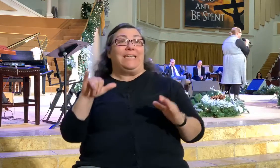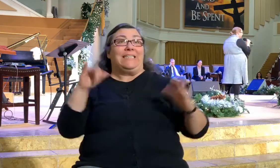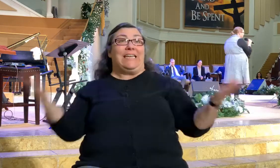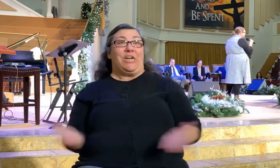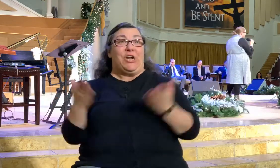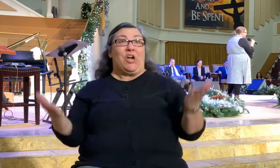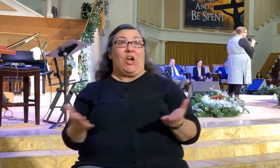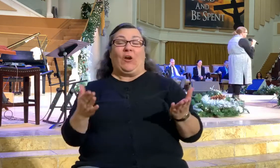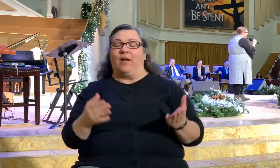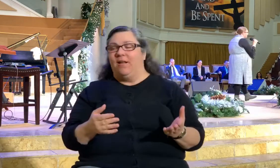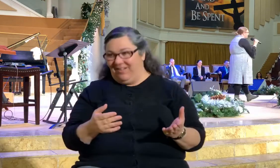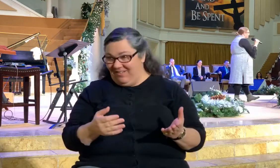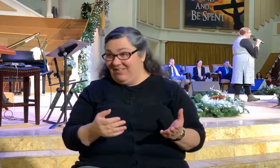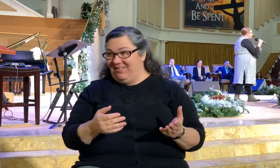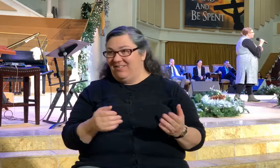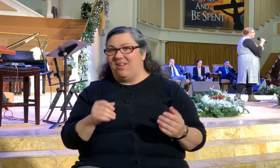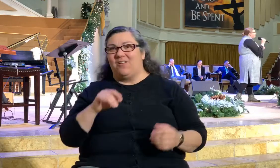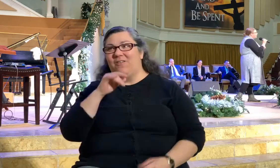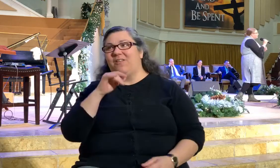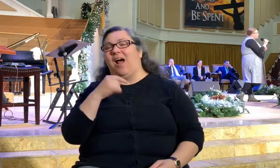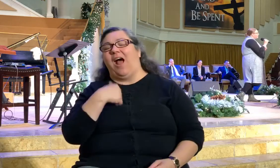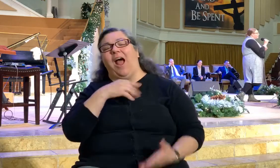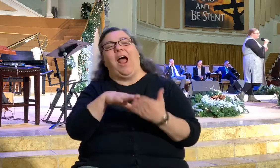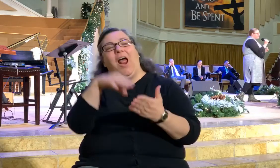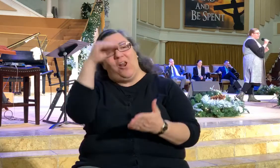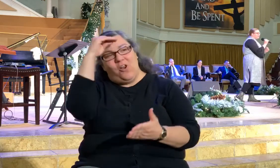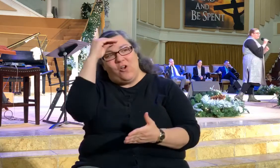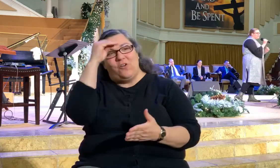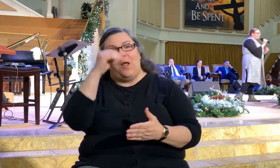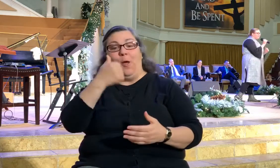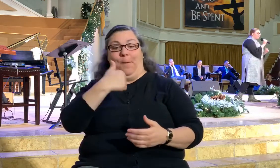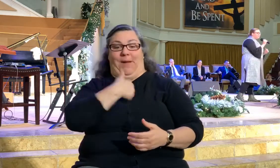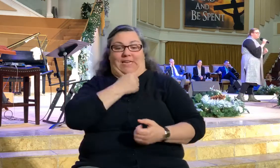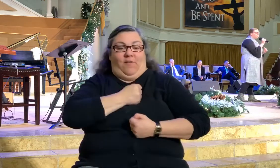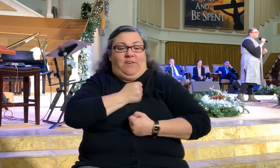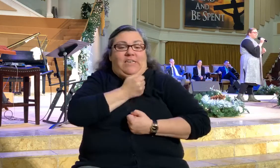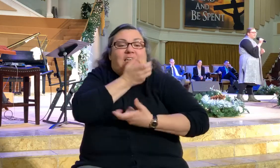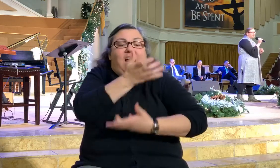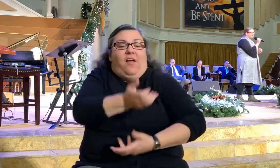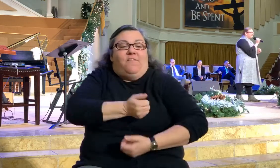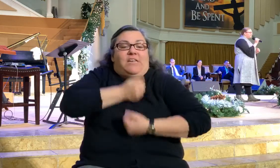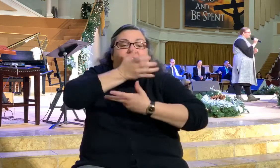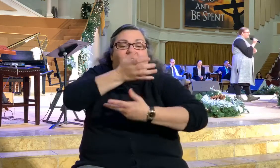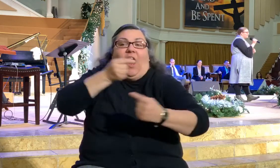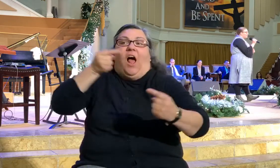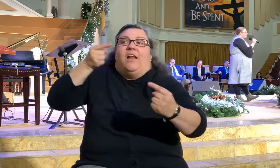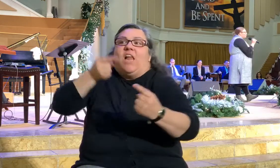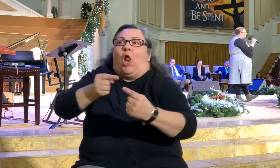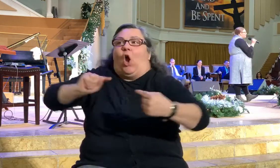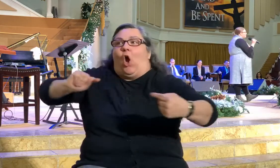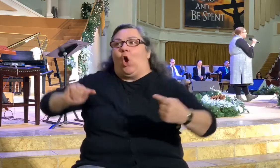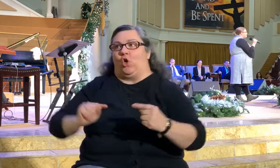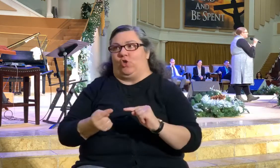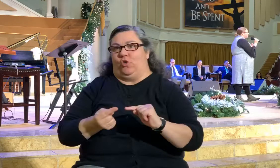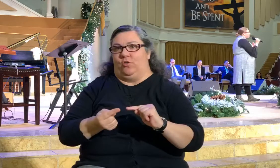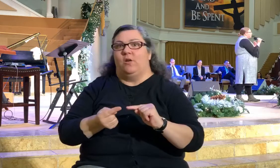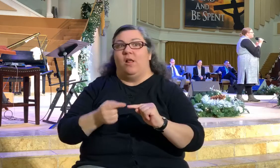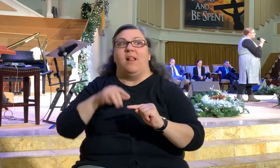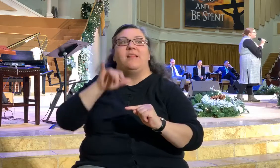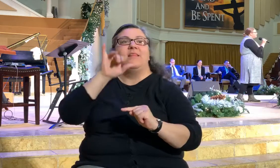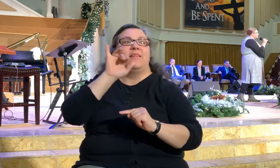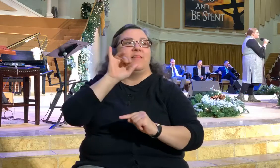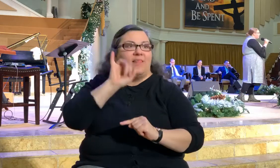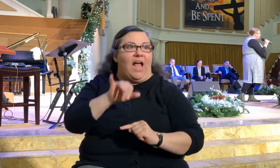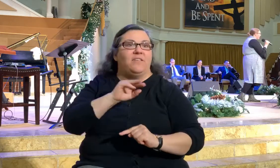Abby's here!" I learned that giving of yourself until it truly hurt was